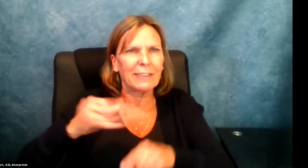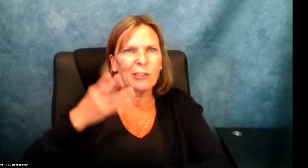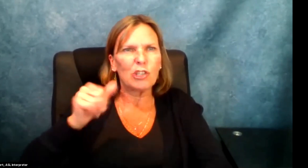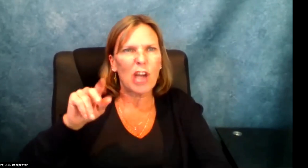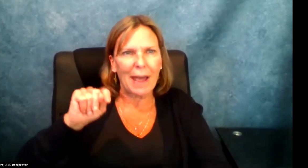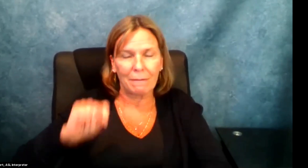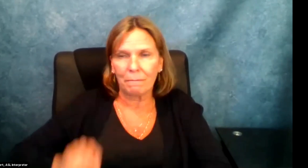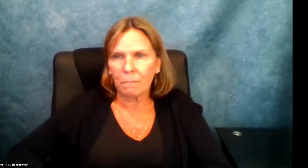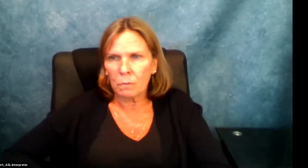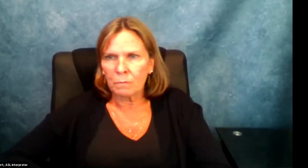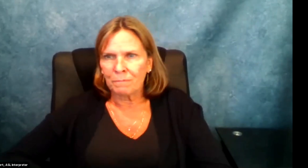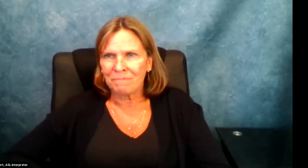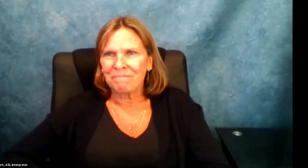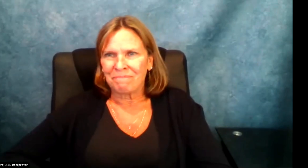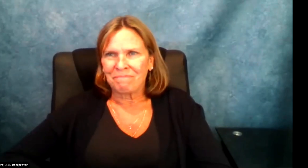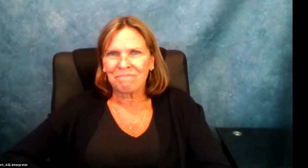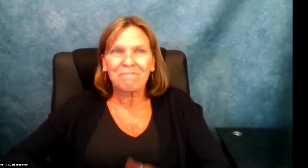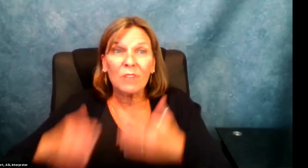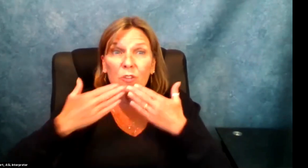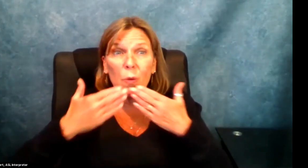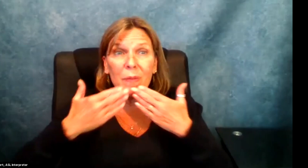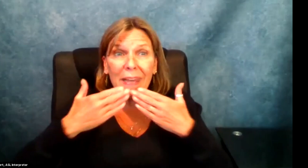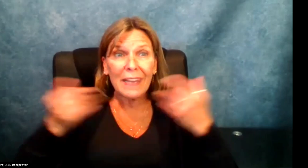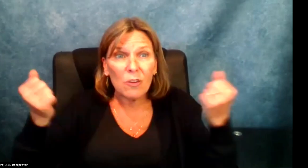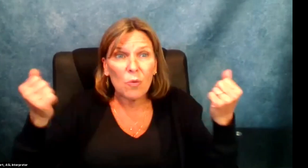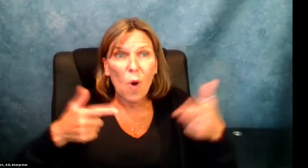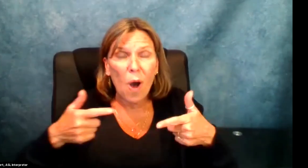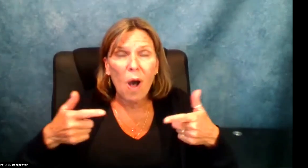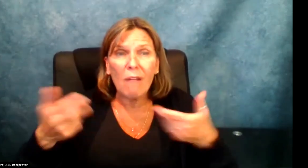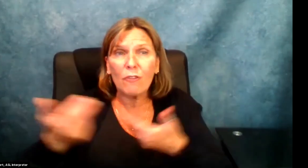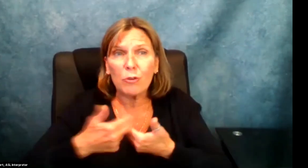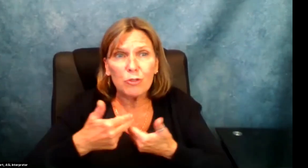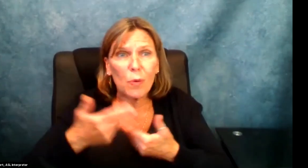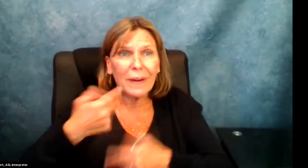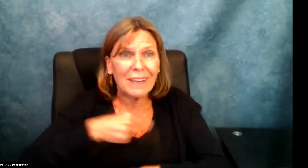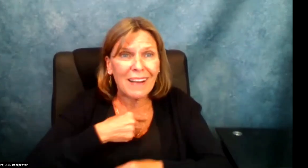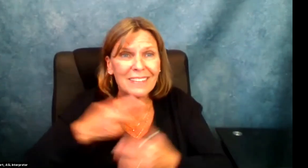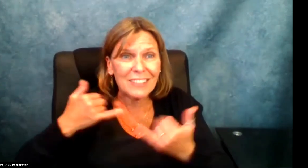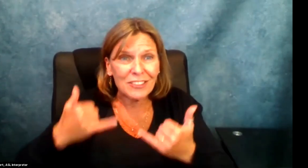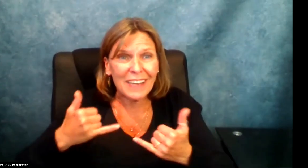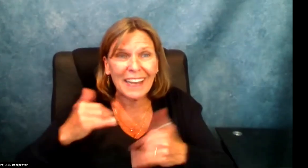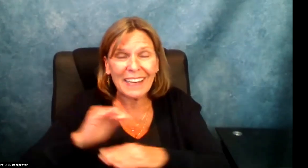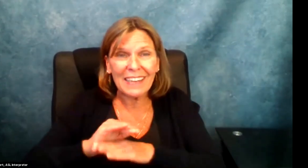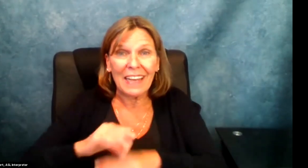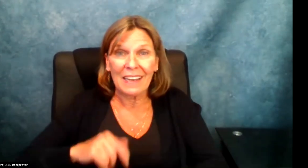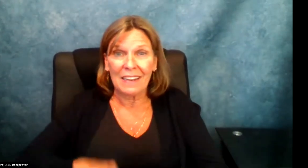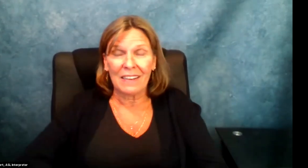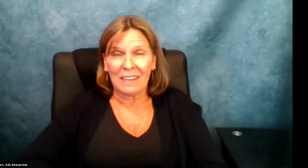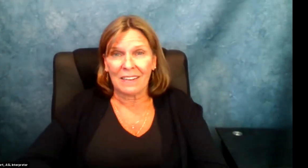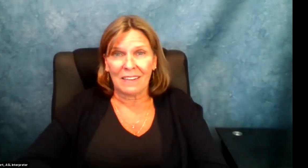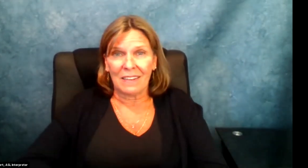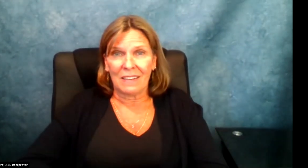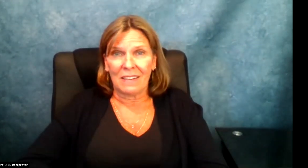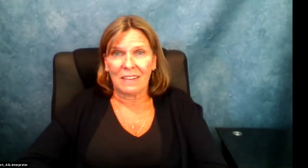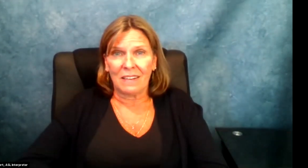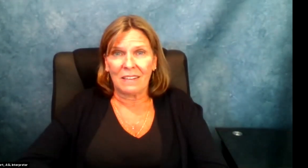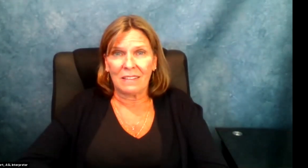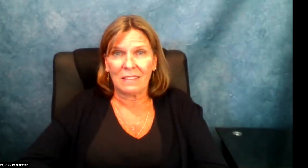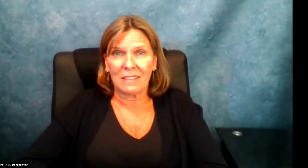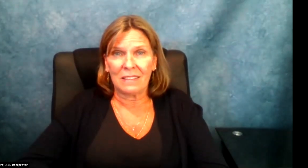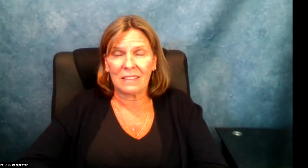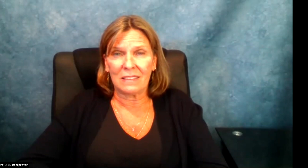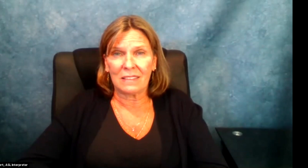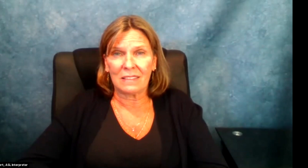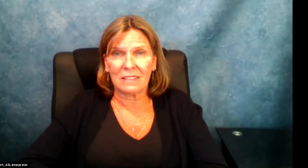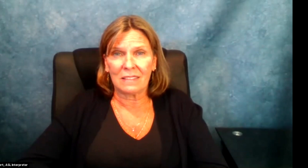have. But thank you all for participating, whoever joined us tonight. I will say that our phones were off the hook today